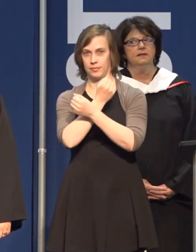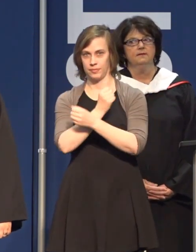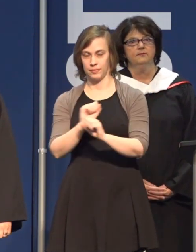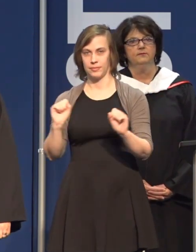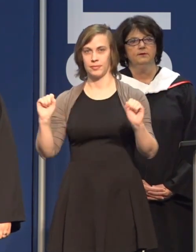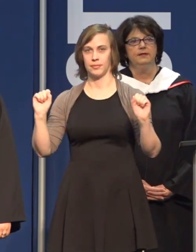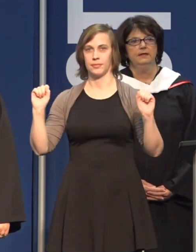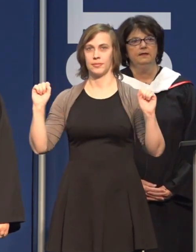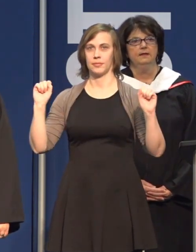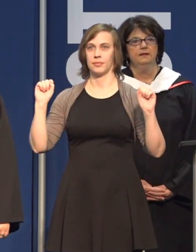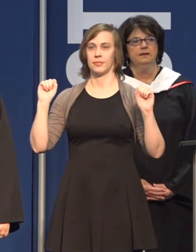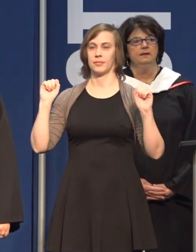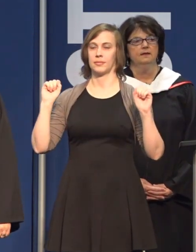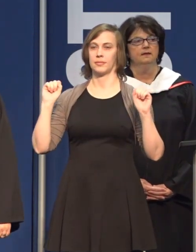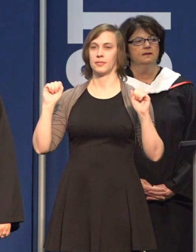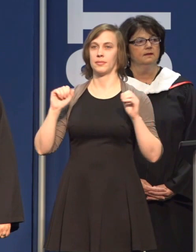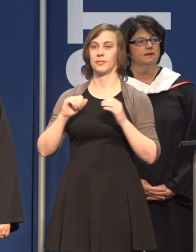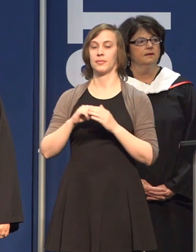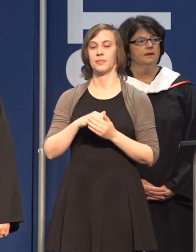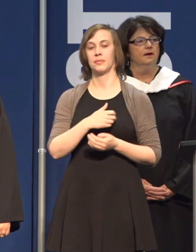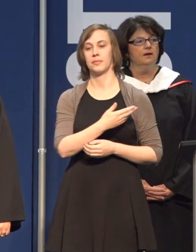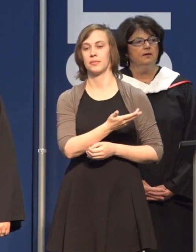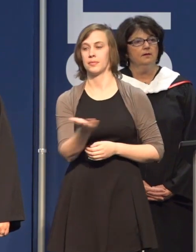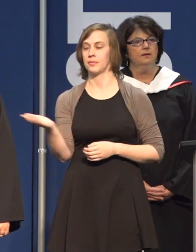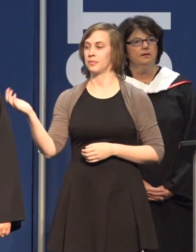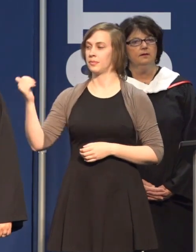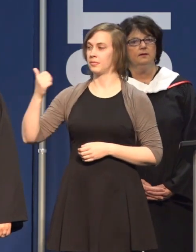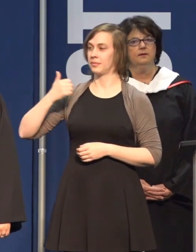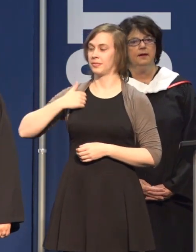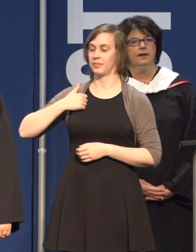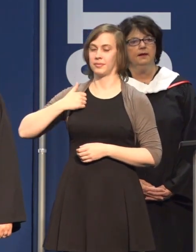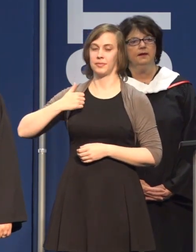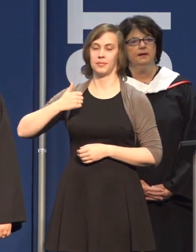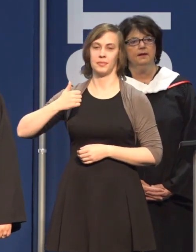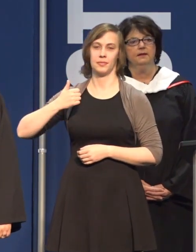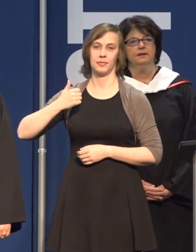glorious and free. Oh,